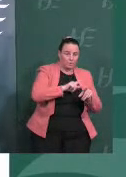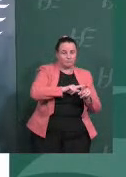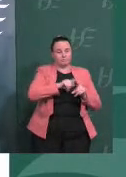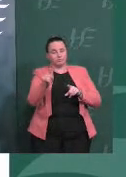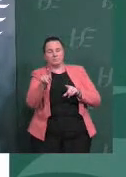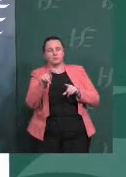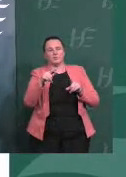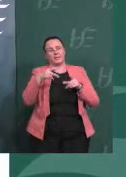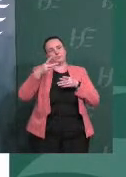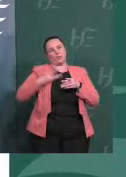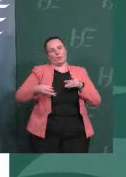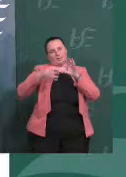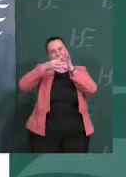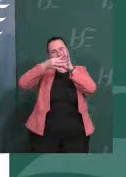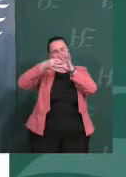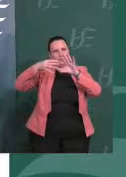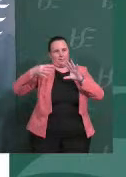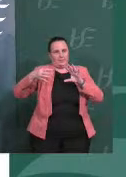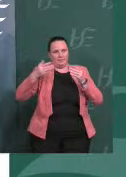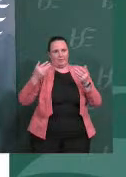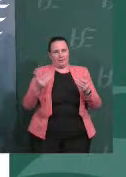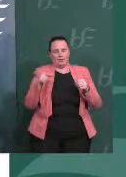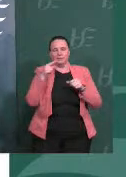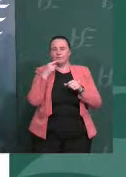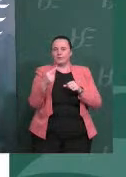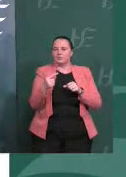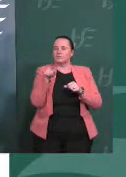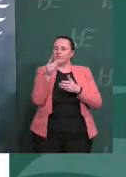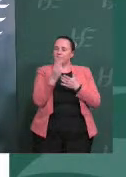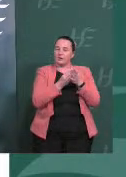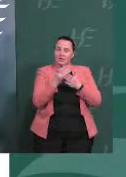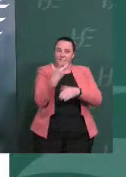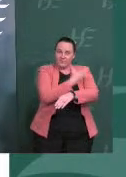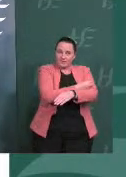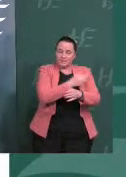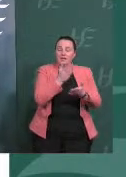of hospitalisation and deaths in unvaccinated and partly vaccinated. And